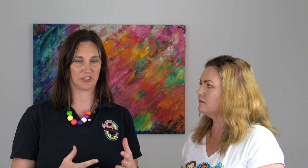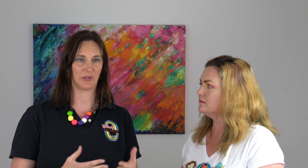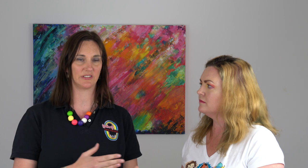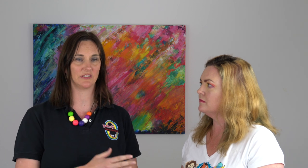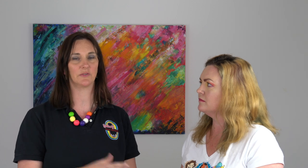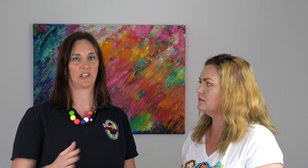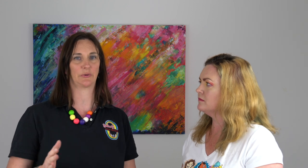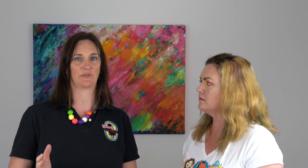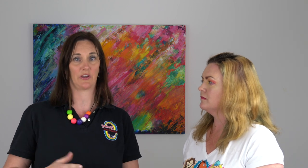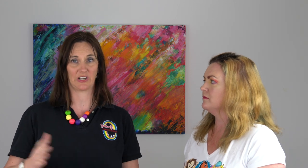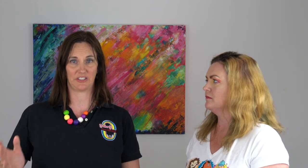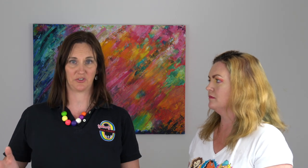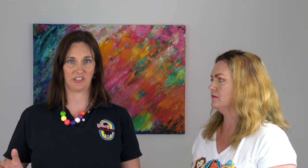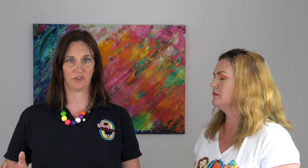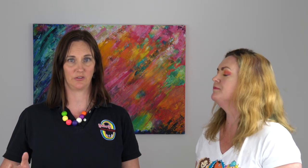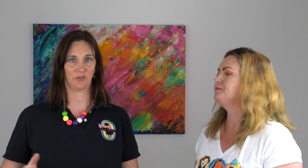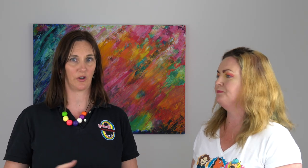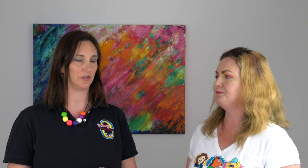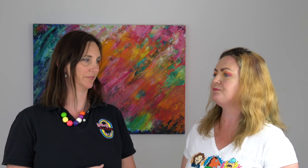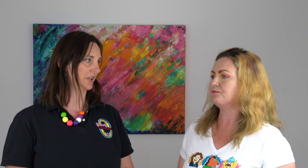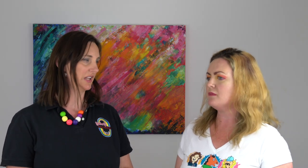but it's a different language for every country you go to.